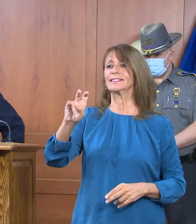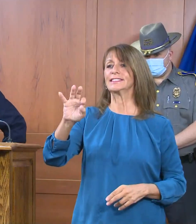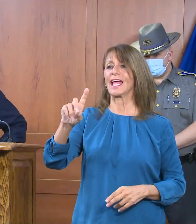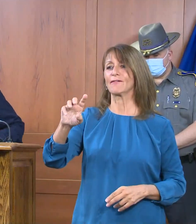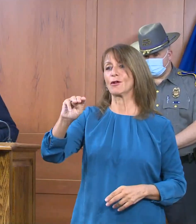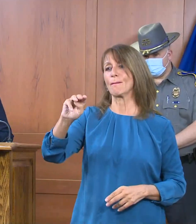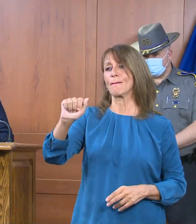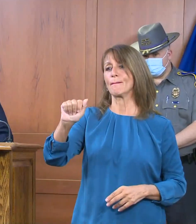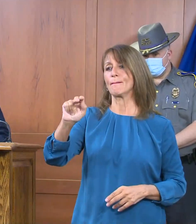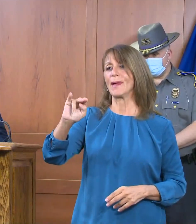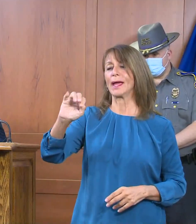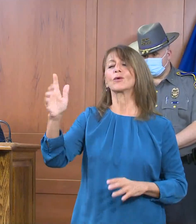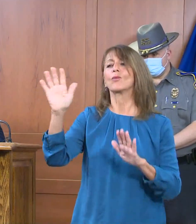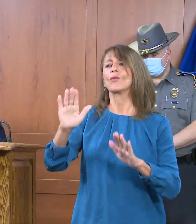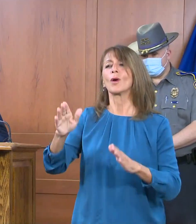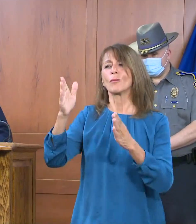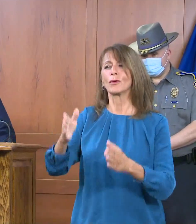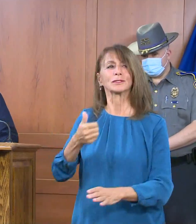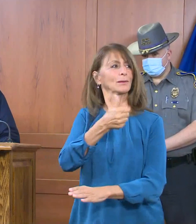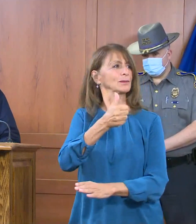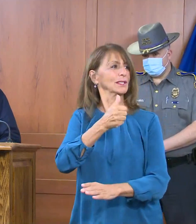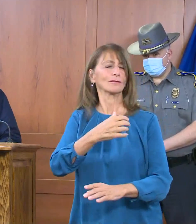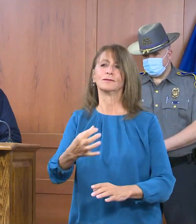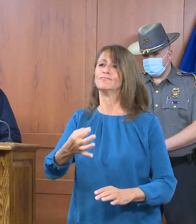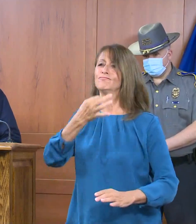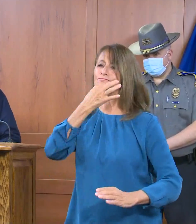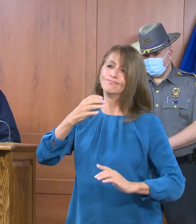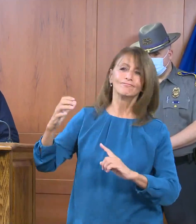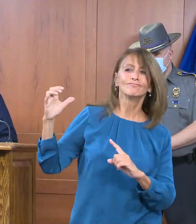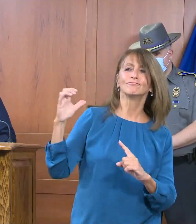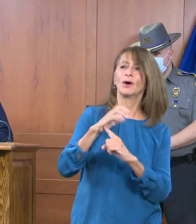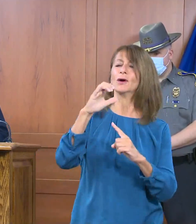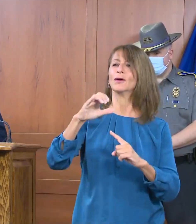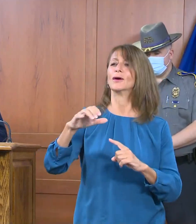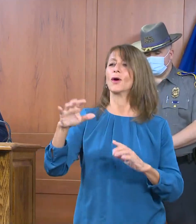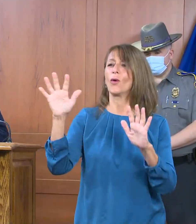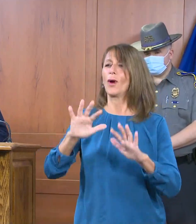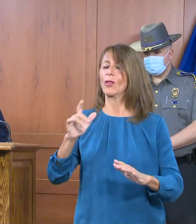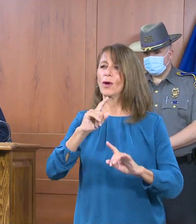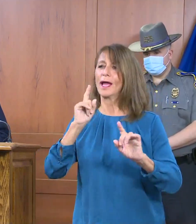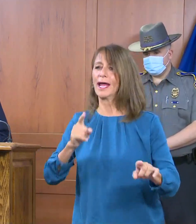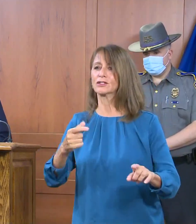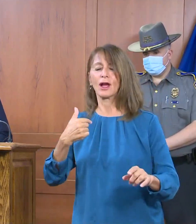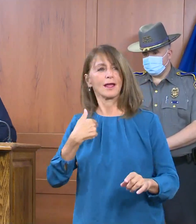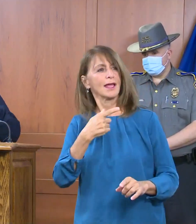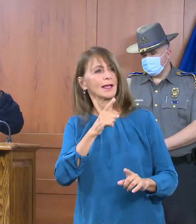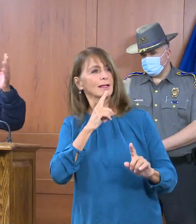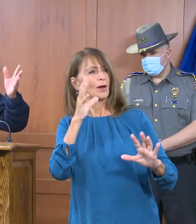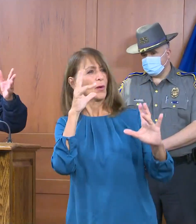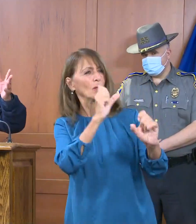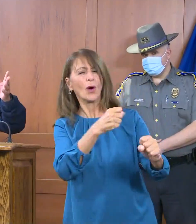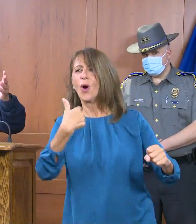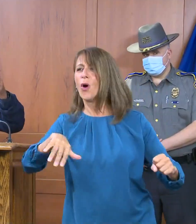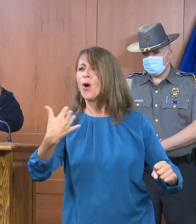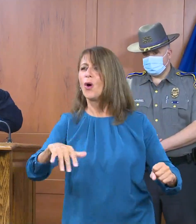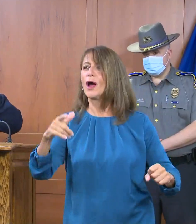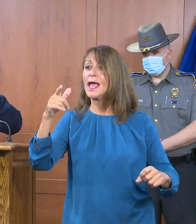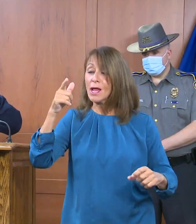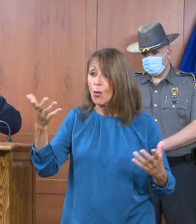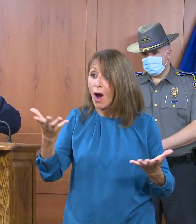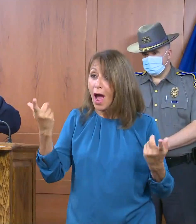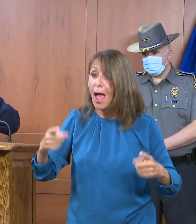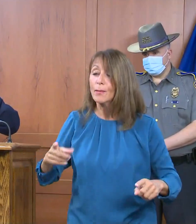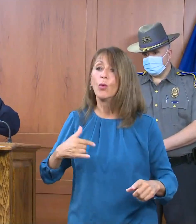Weather Service. So we have a real meteorologist to help answer your questions. It's fascinating. I mean, they have planes flying through the